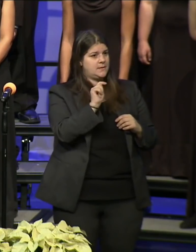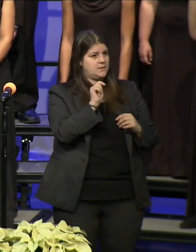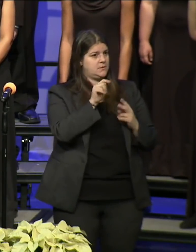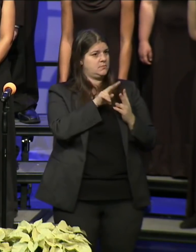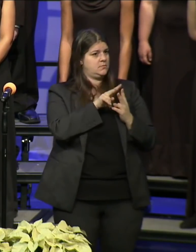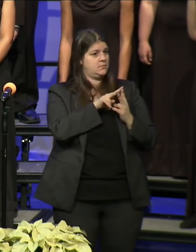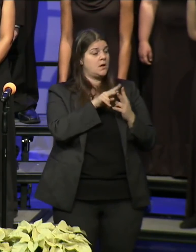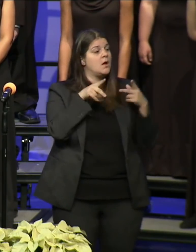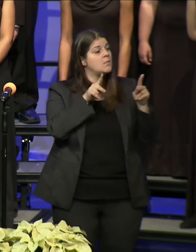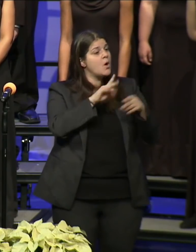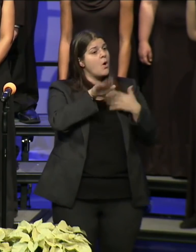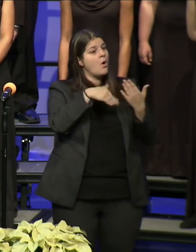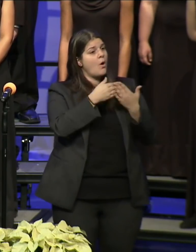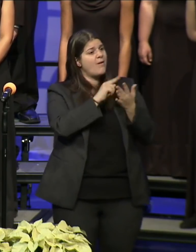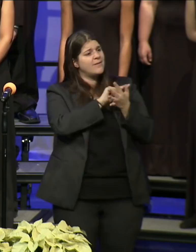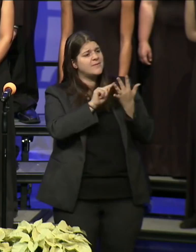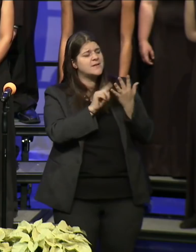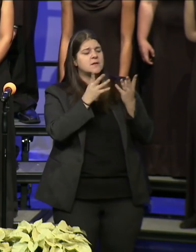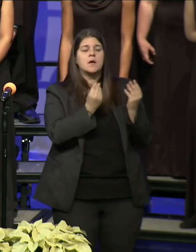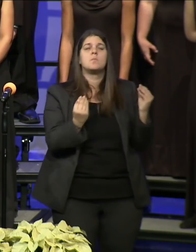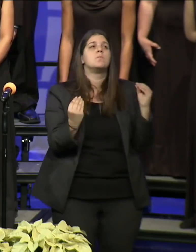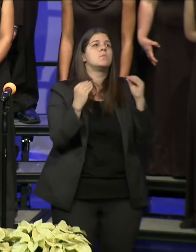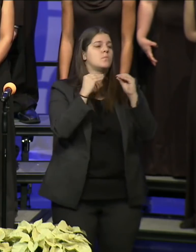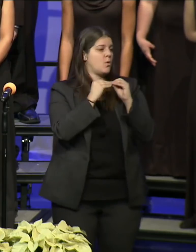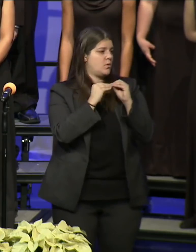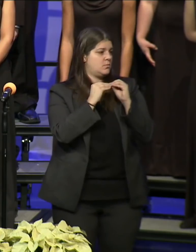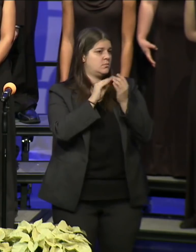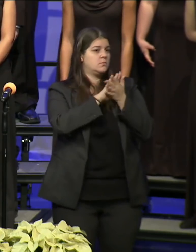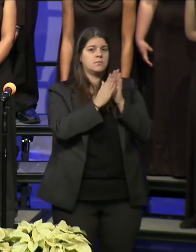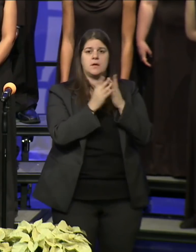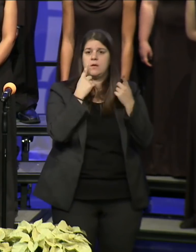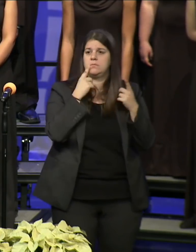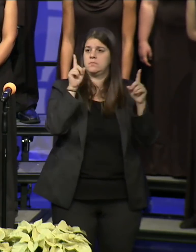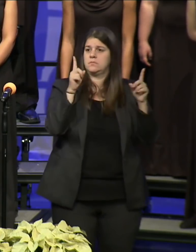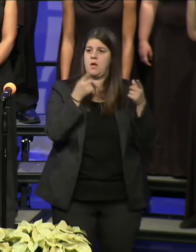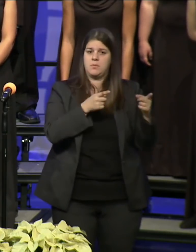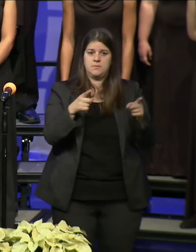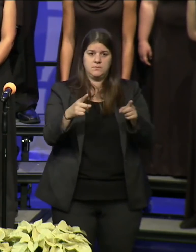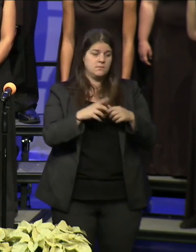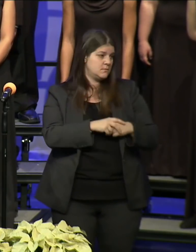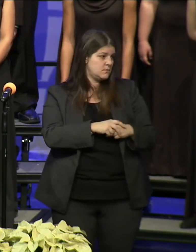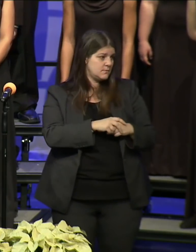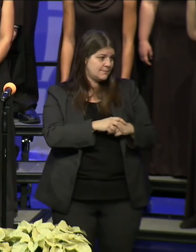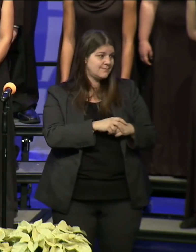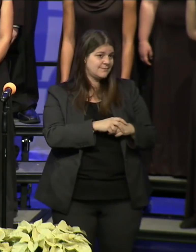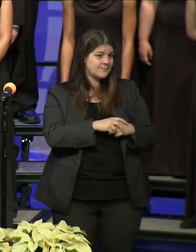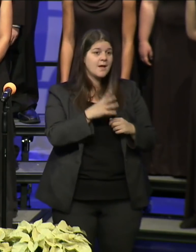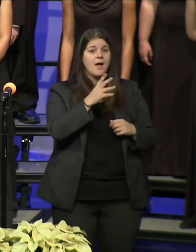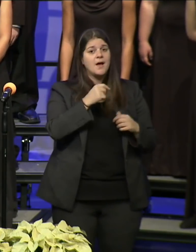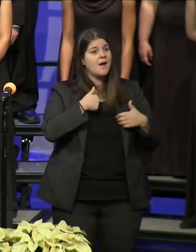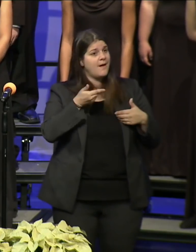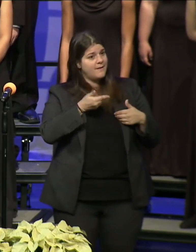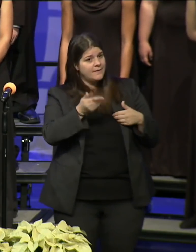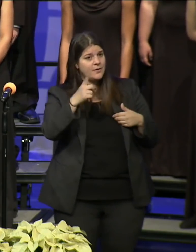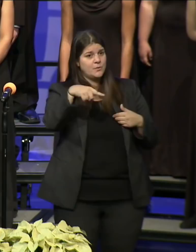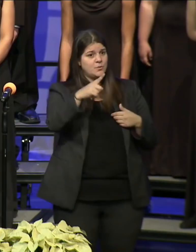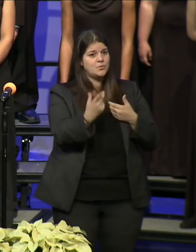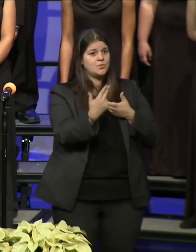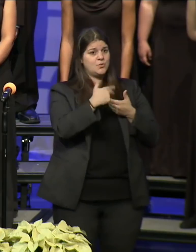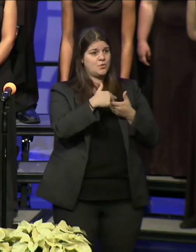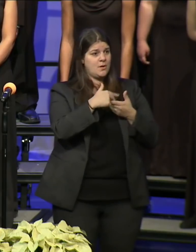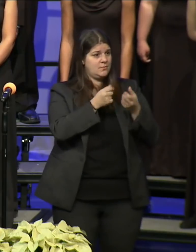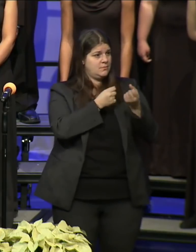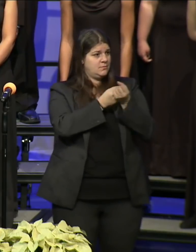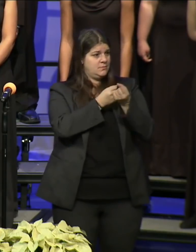all of this and so much more come to fruition. And I invite you to join with me in affirming these